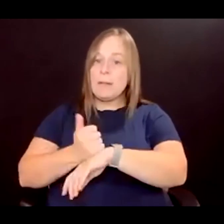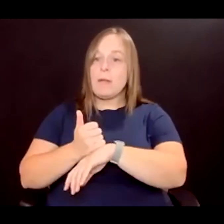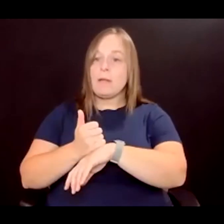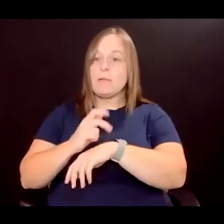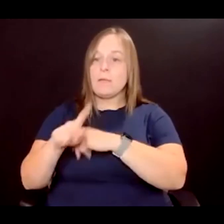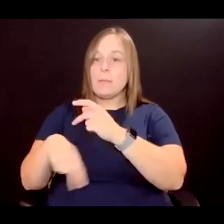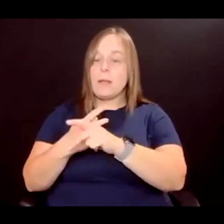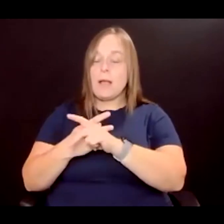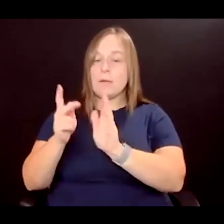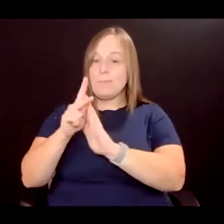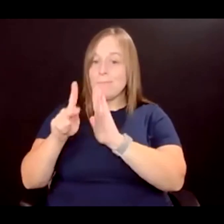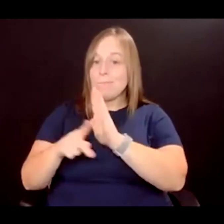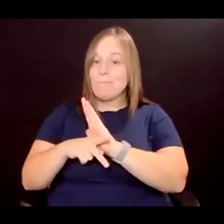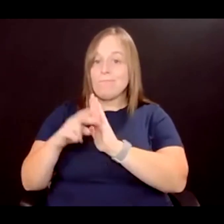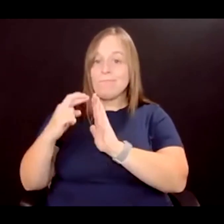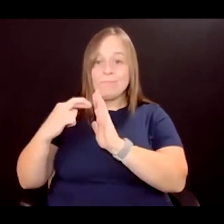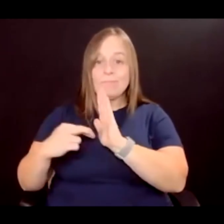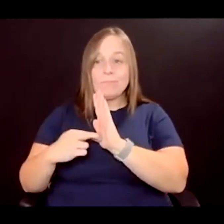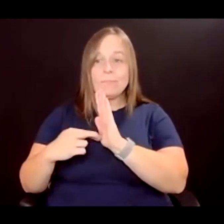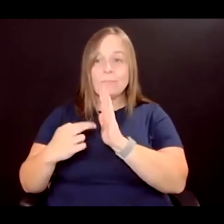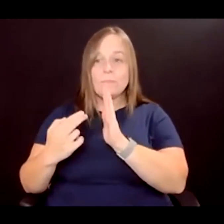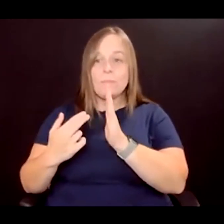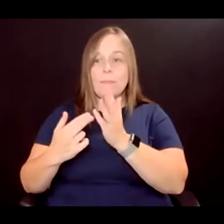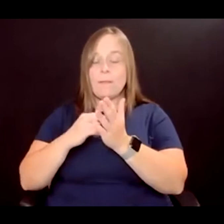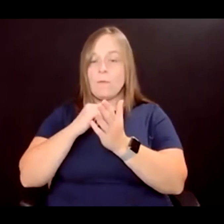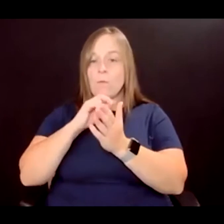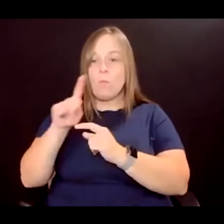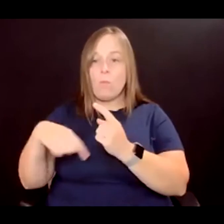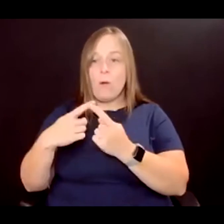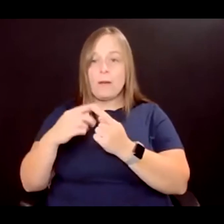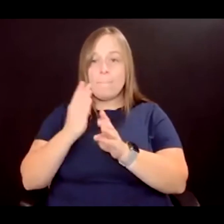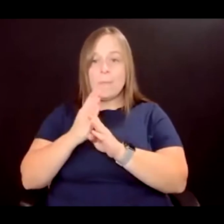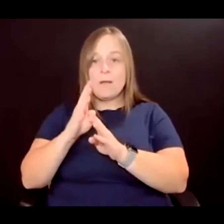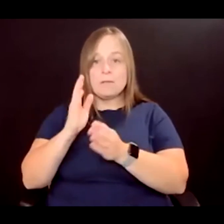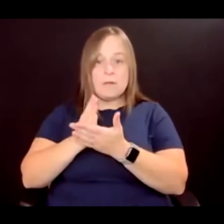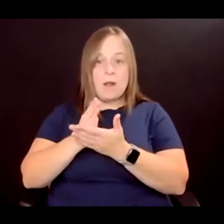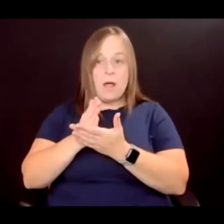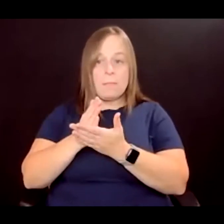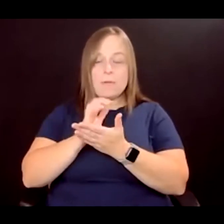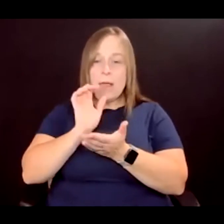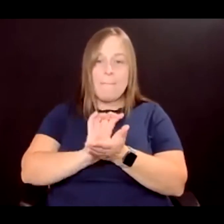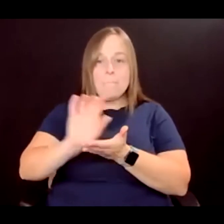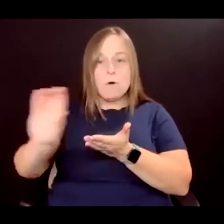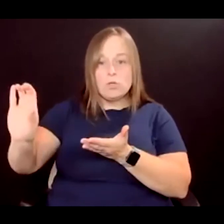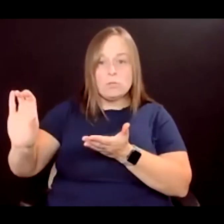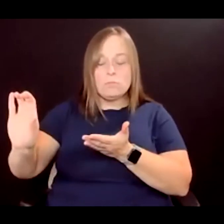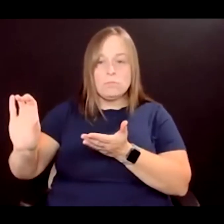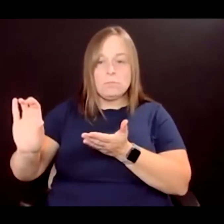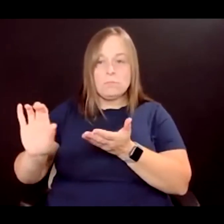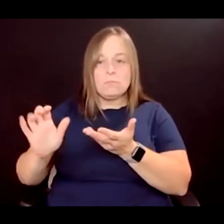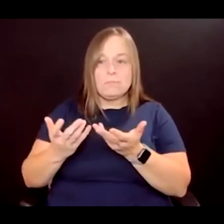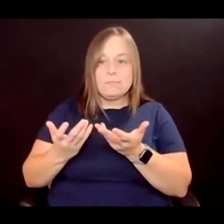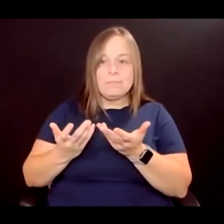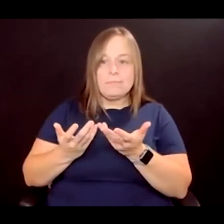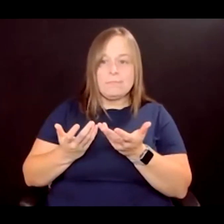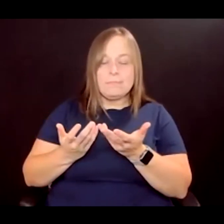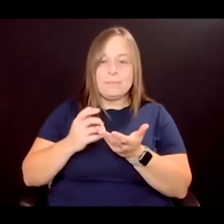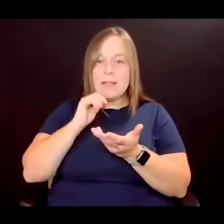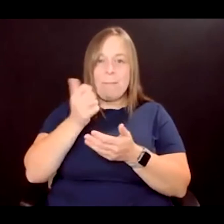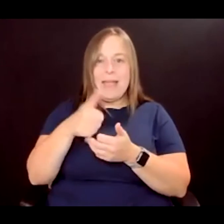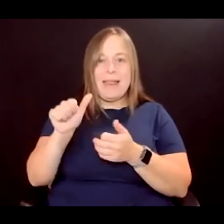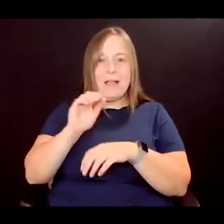of our business, we take care of our entire block. Okay. So that in front of city buses, which is